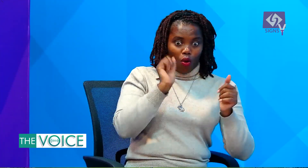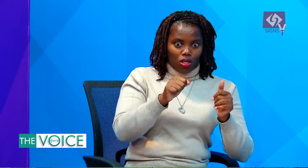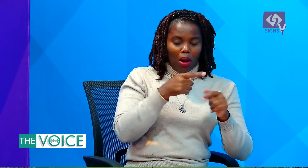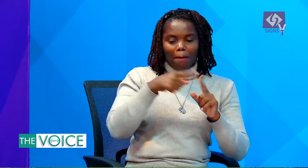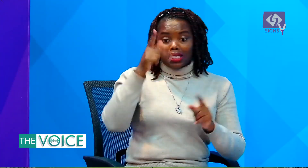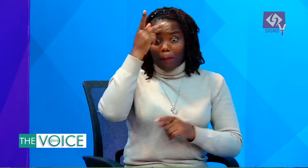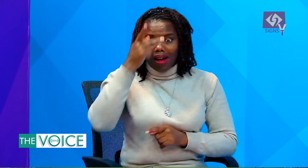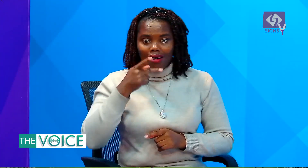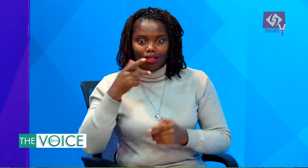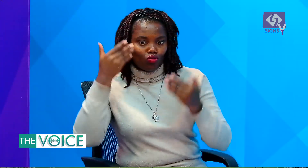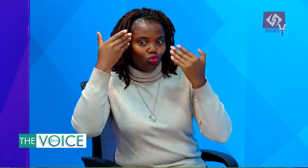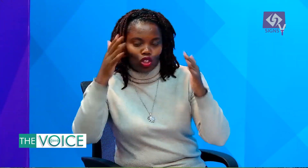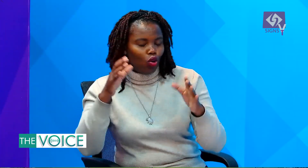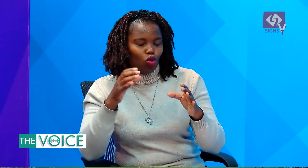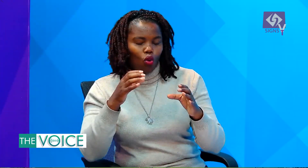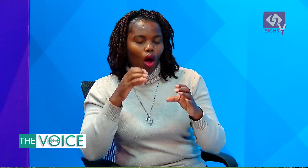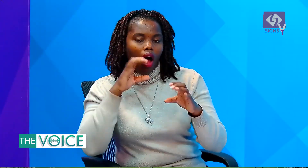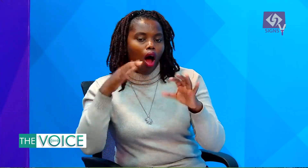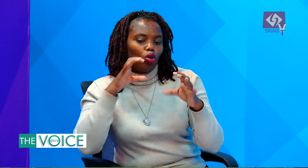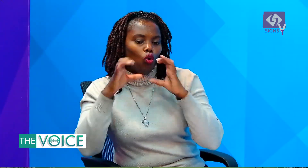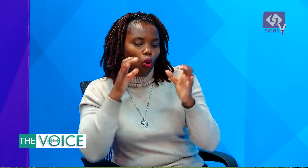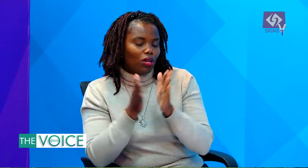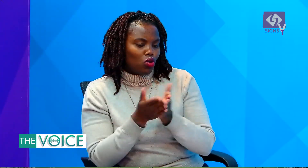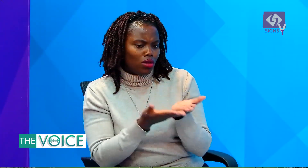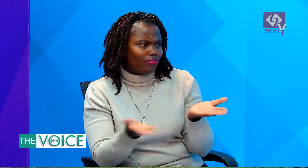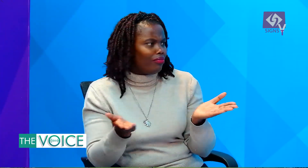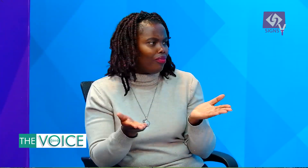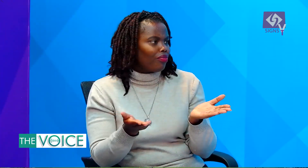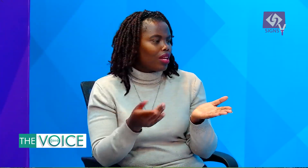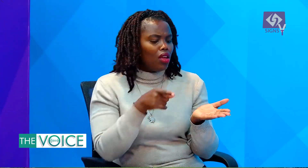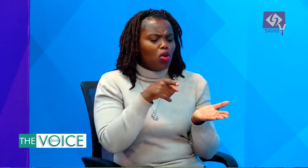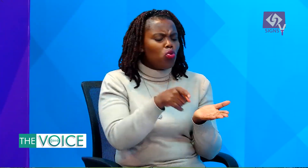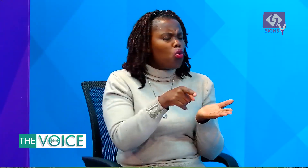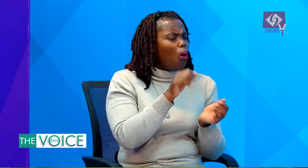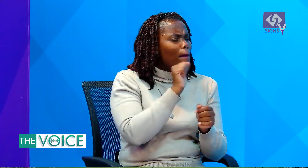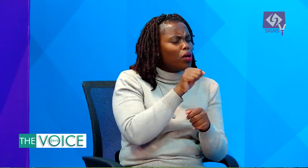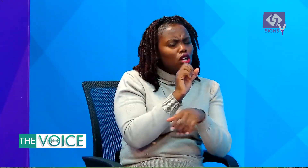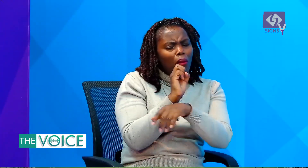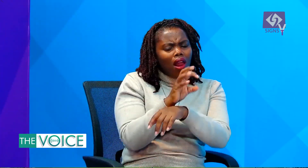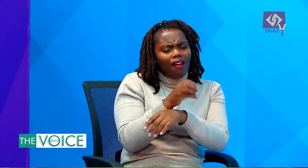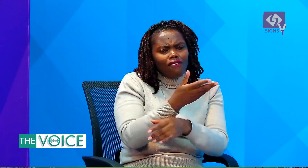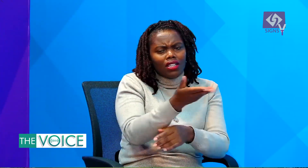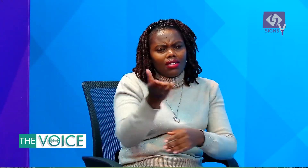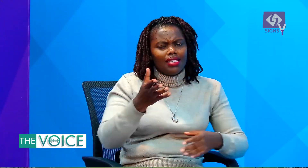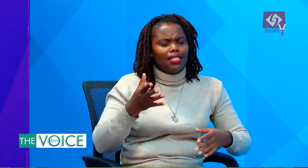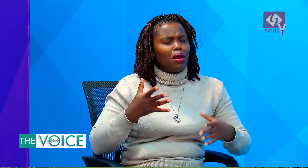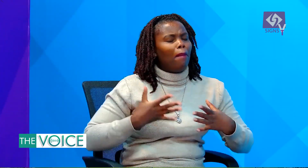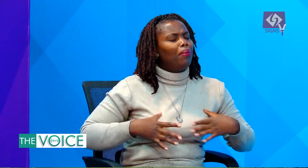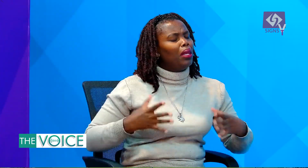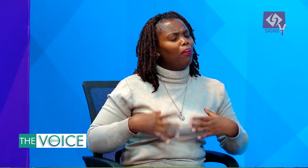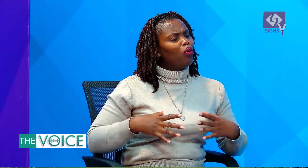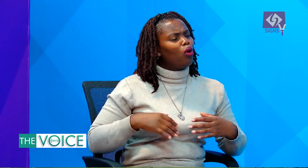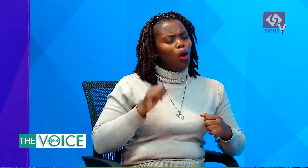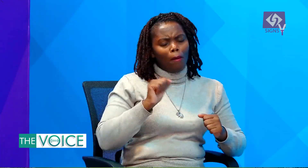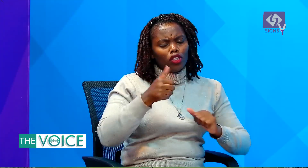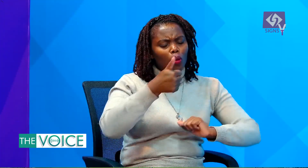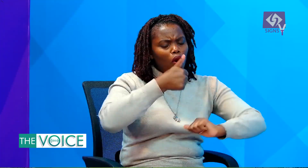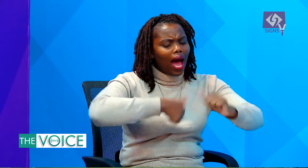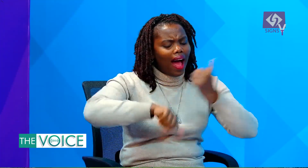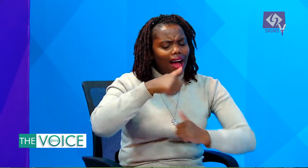teachers, yes, they know the sign language, but the parents do not know sign language and they don't know how to communicate with the